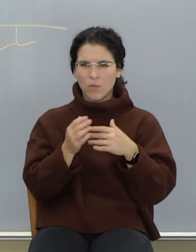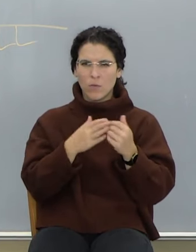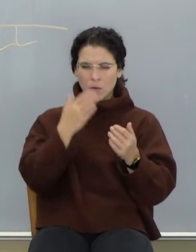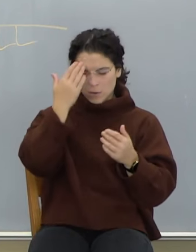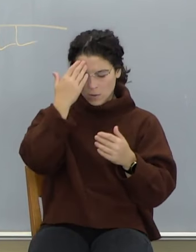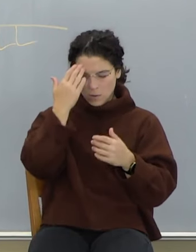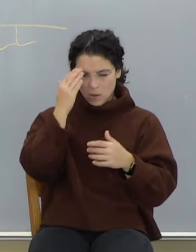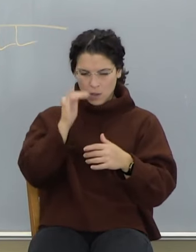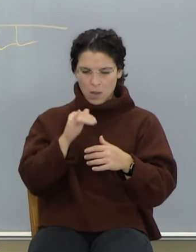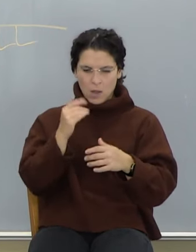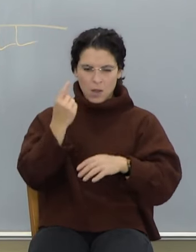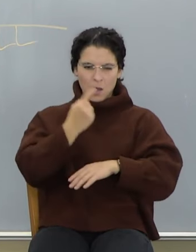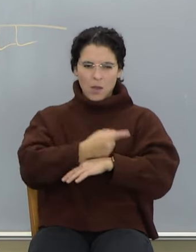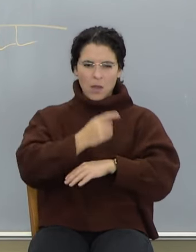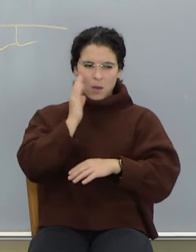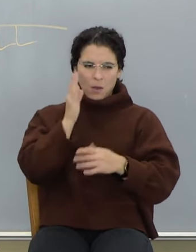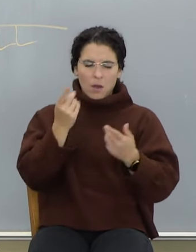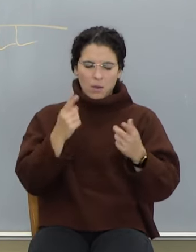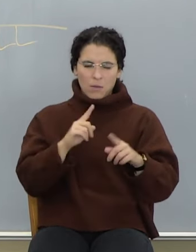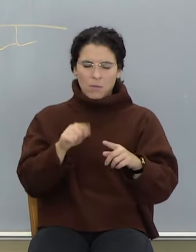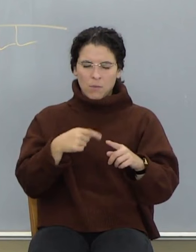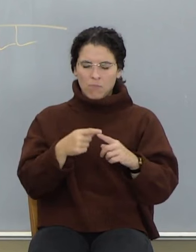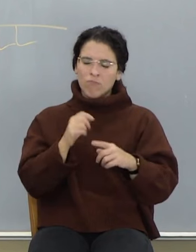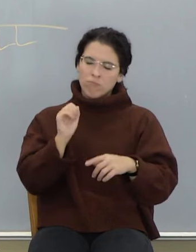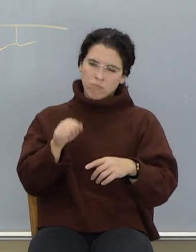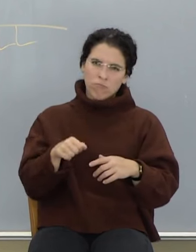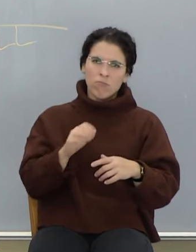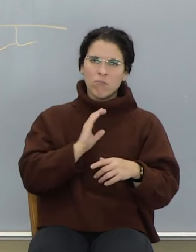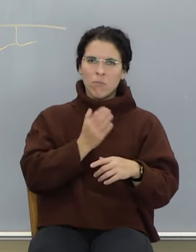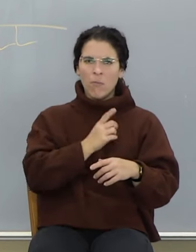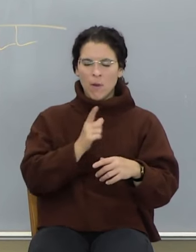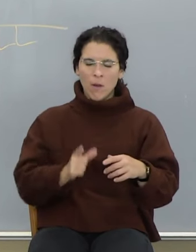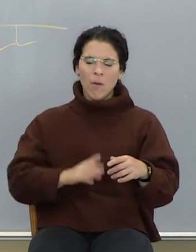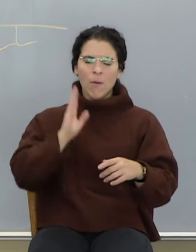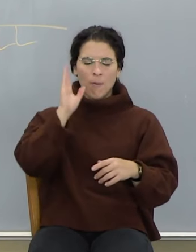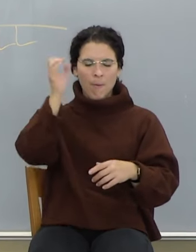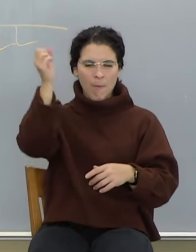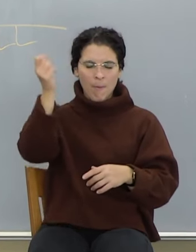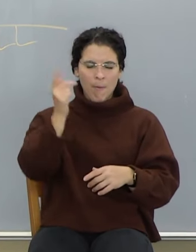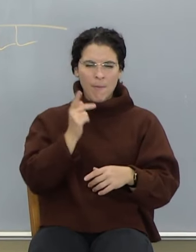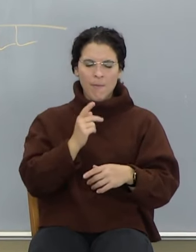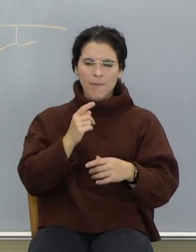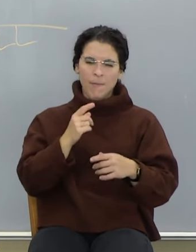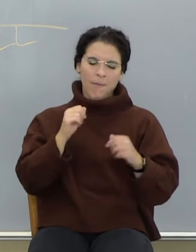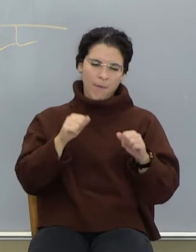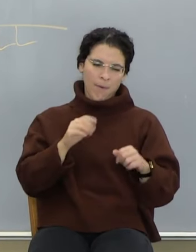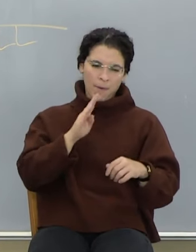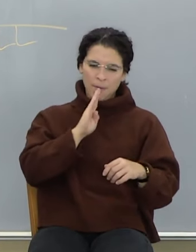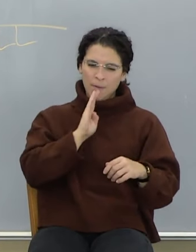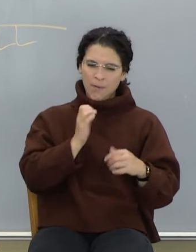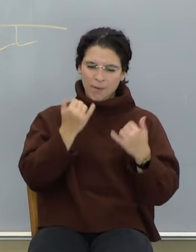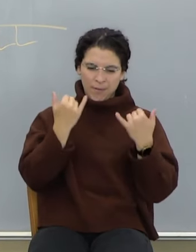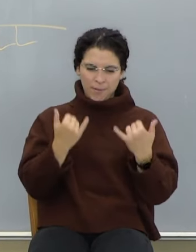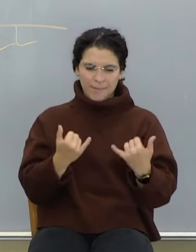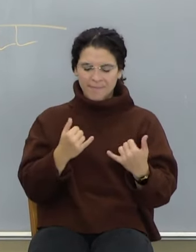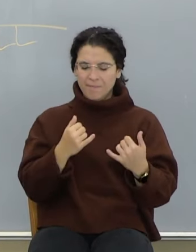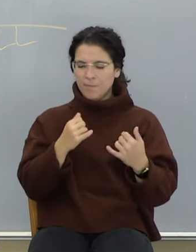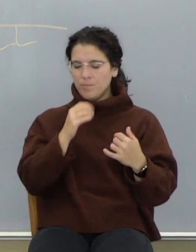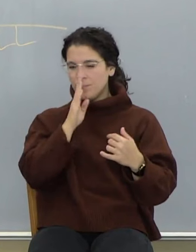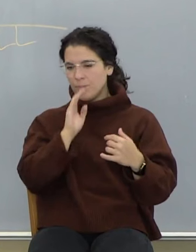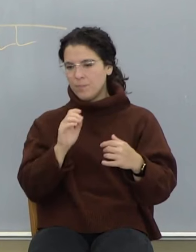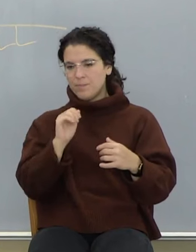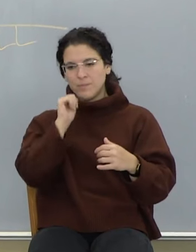that the day is coming where, yeah, our Lord will return. Could be today, could be tomorrow, could be